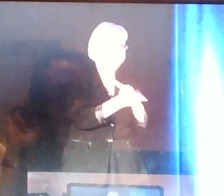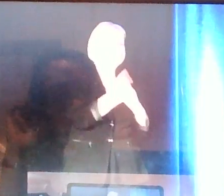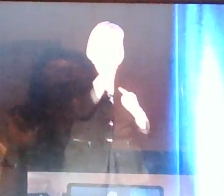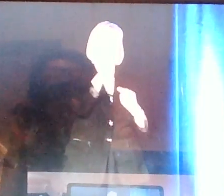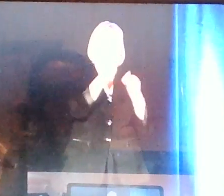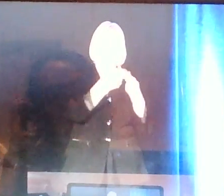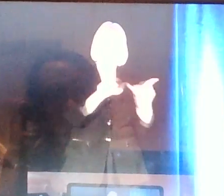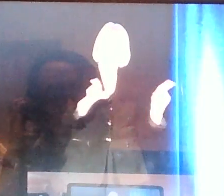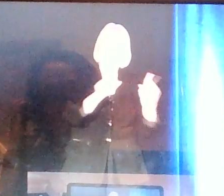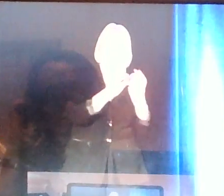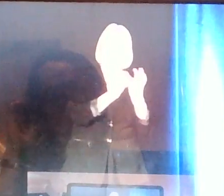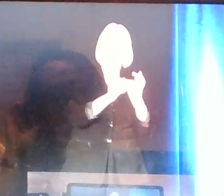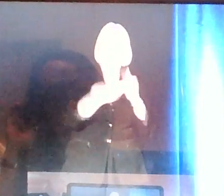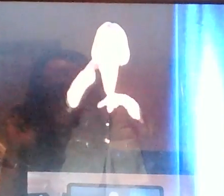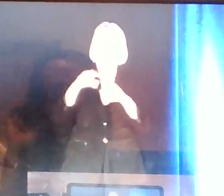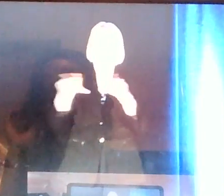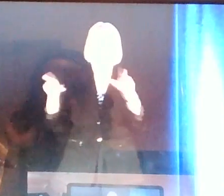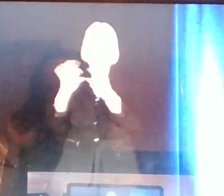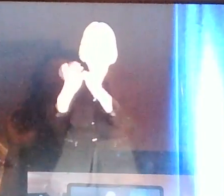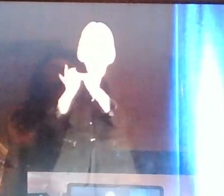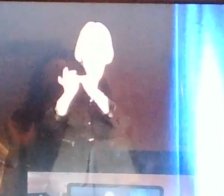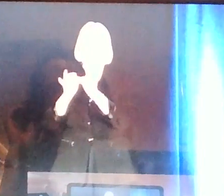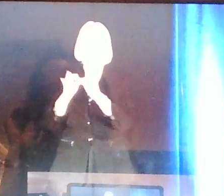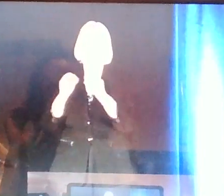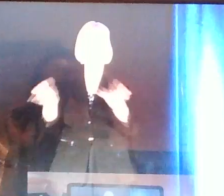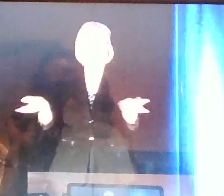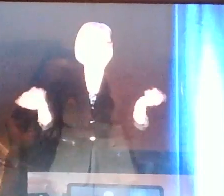Our profession as interpreting or transliterating or voice to sign or